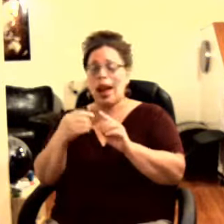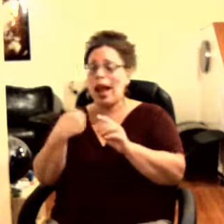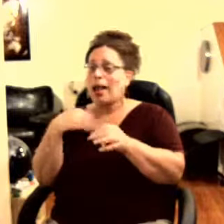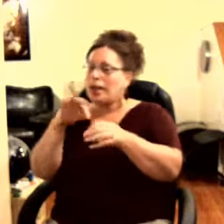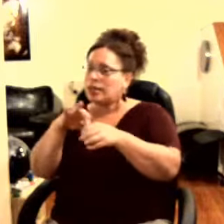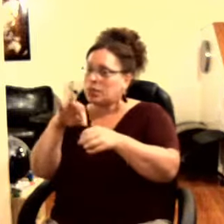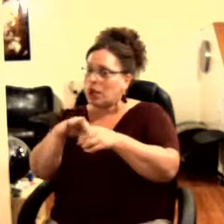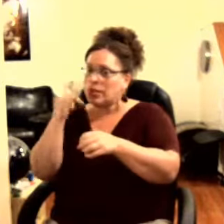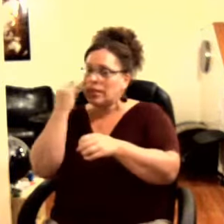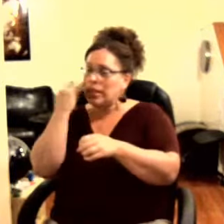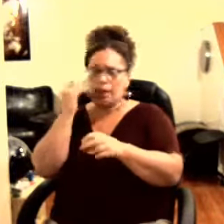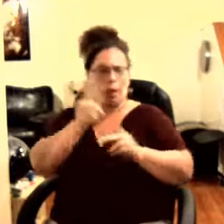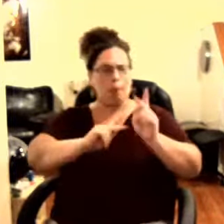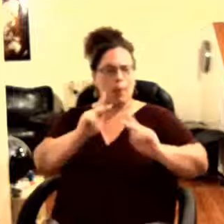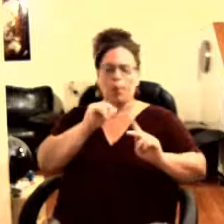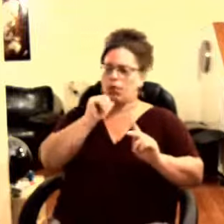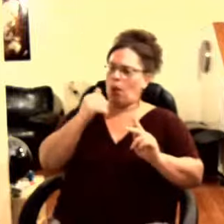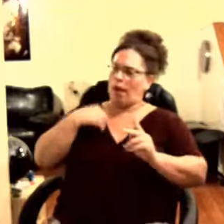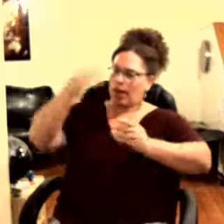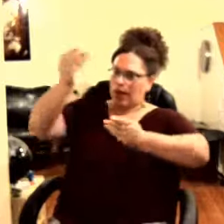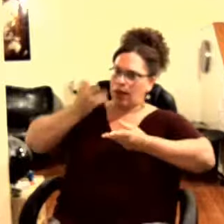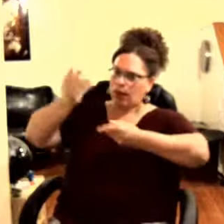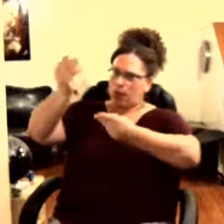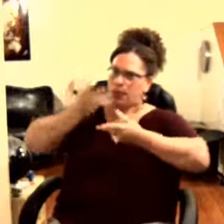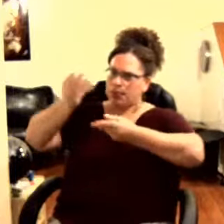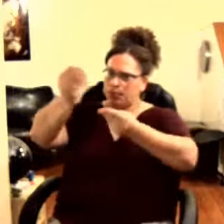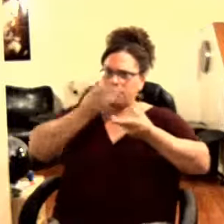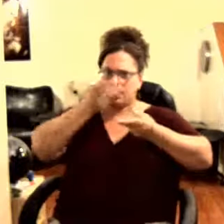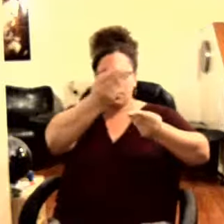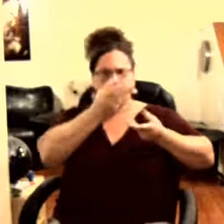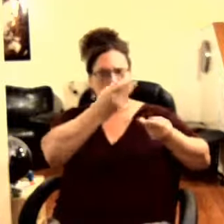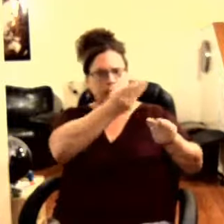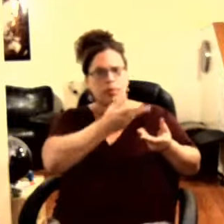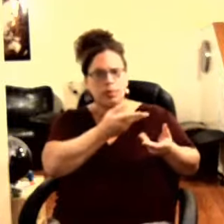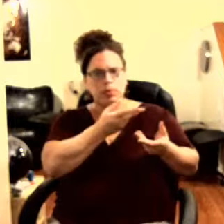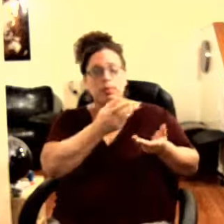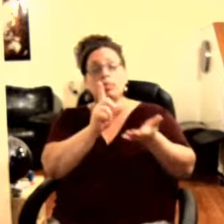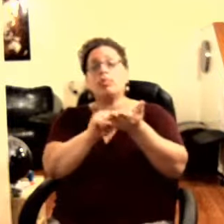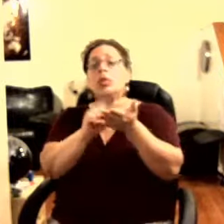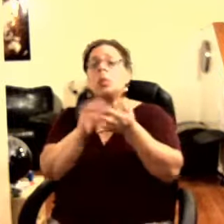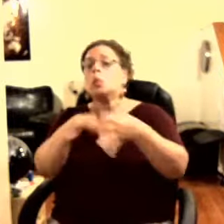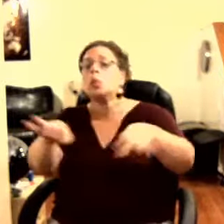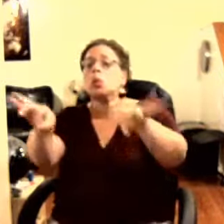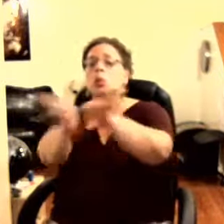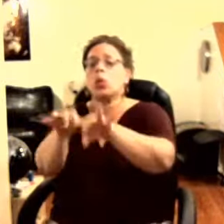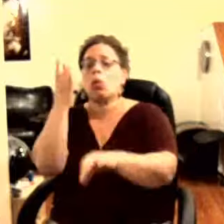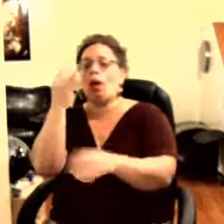citizens didn't get a good flow of information. That the newspapers were critical because they were acting as the filter, and that journalistic